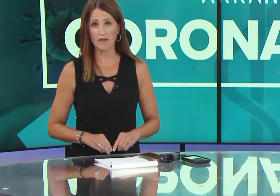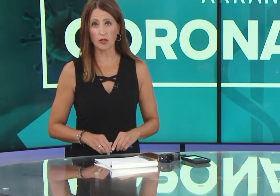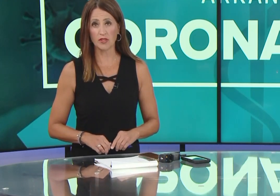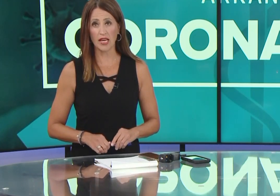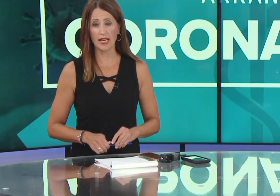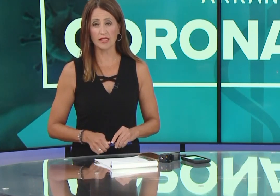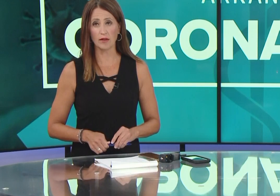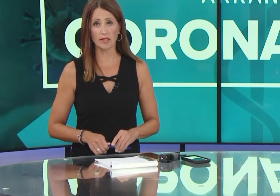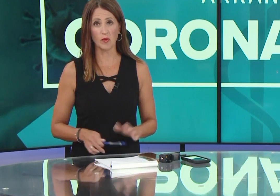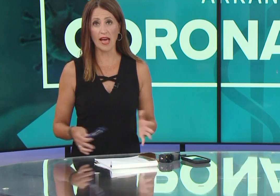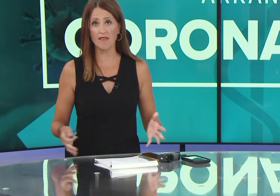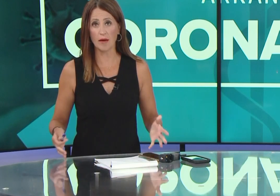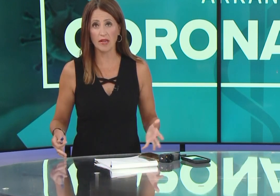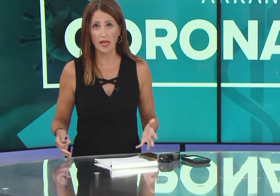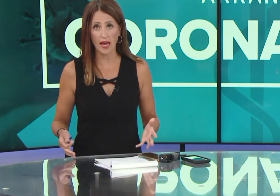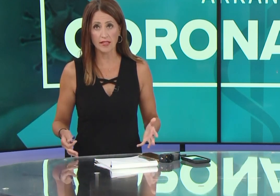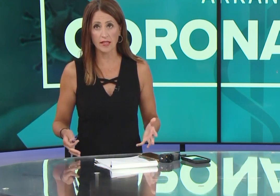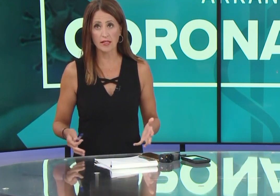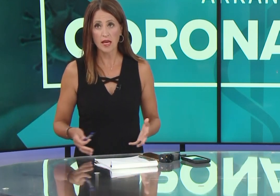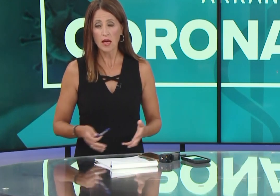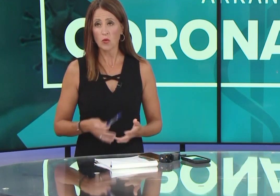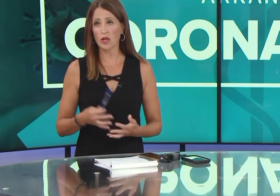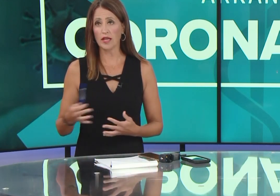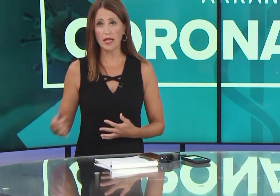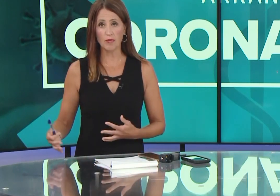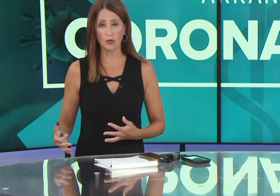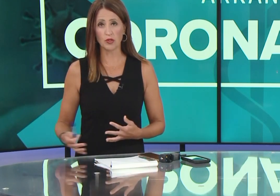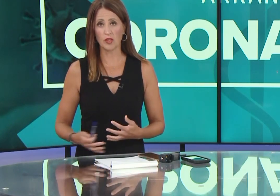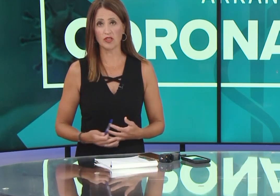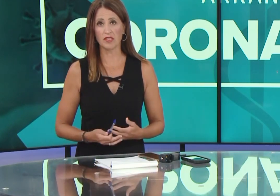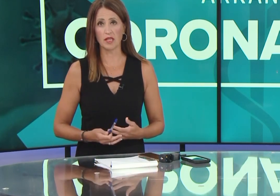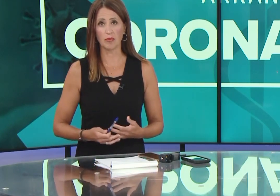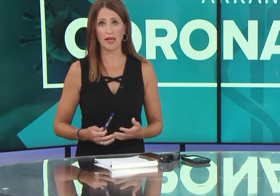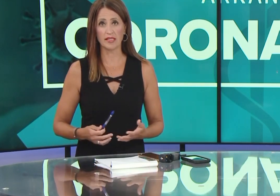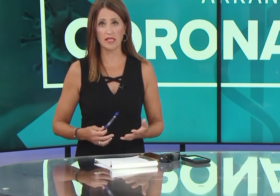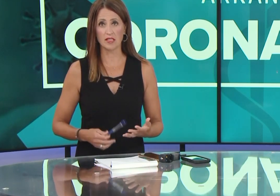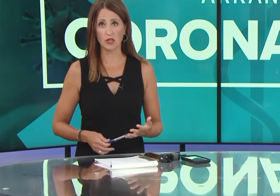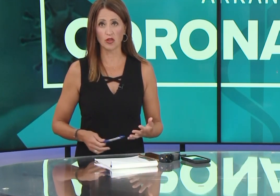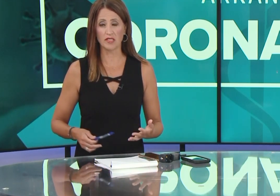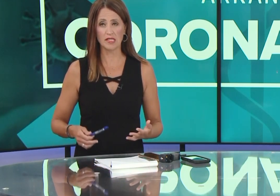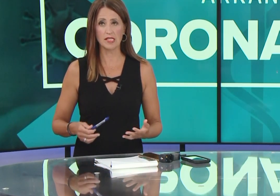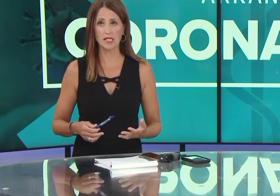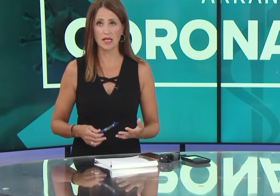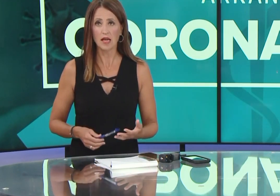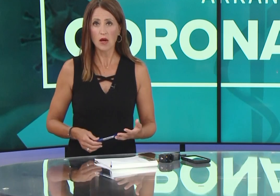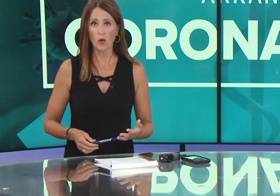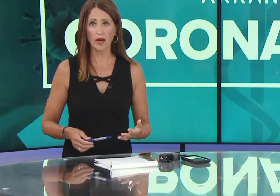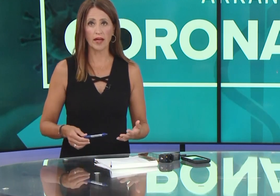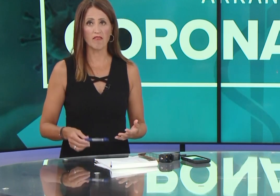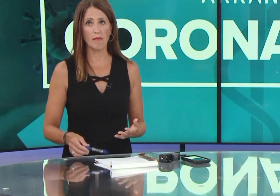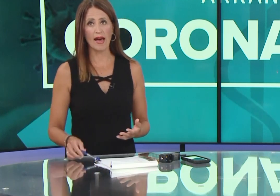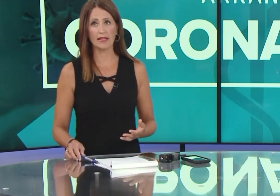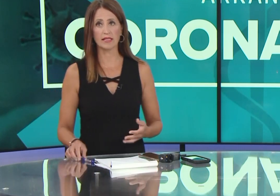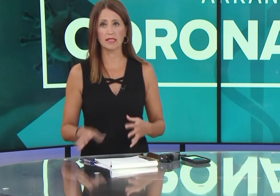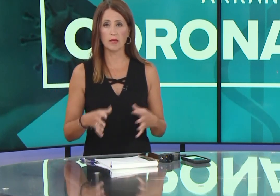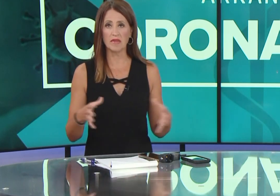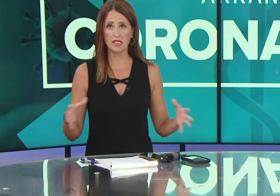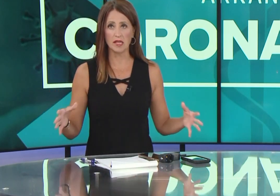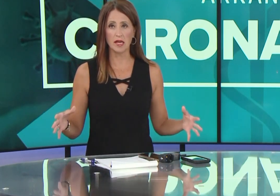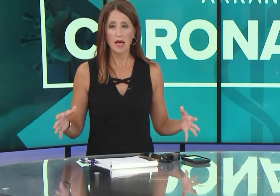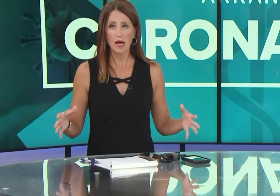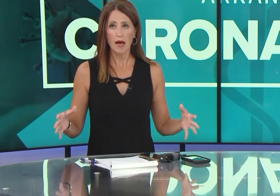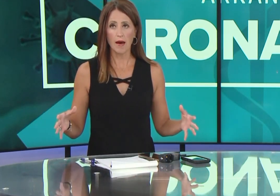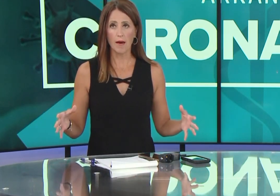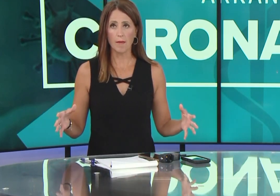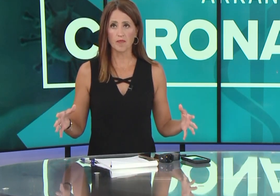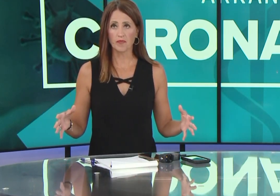cases. The governor saying as long as we have that many cases, we're going to keep the restrictions in place, the social distancing, wearing of masks,